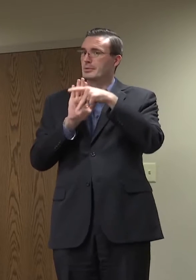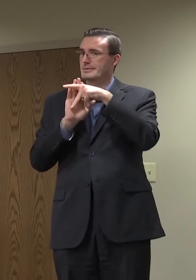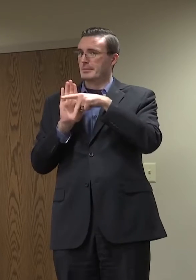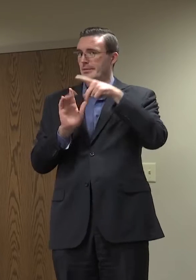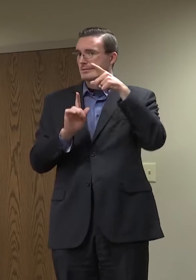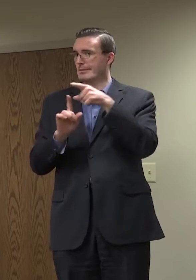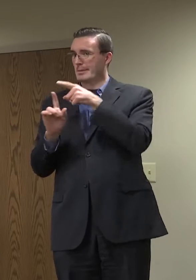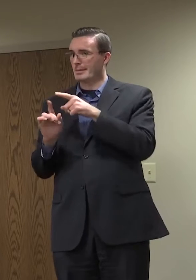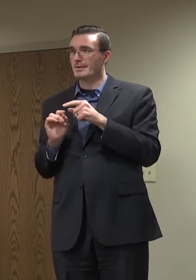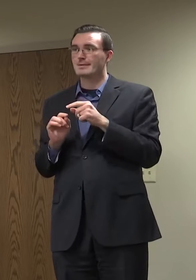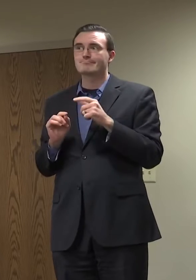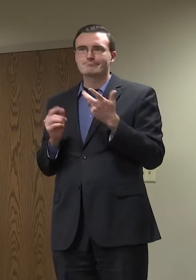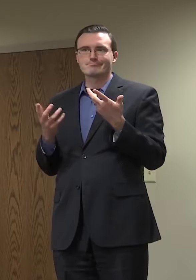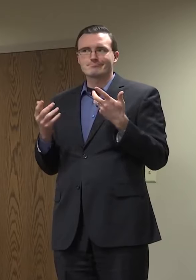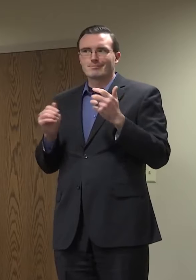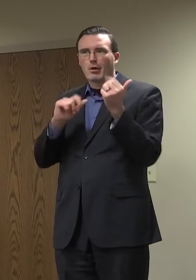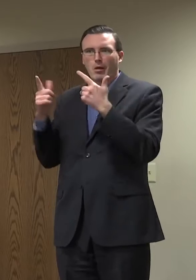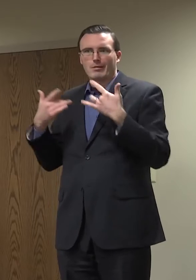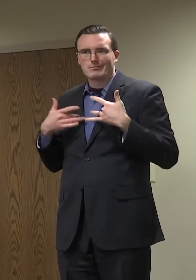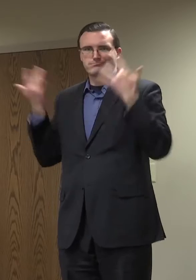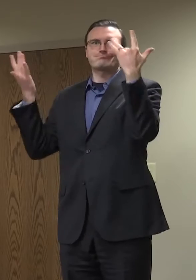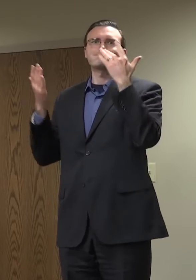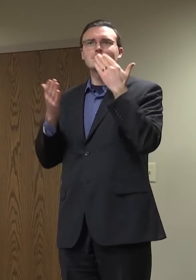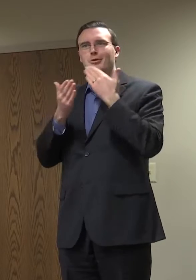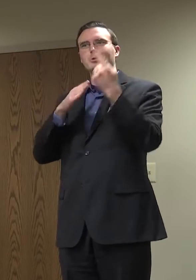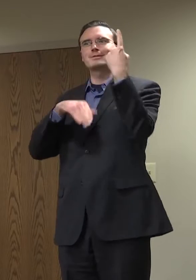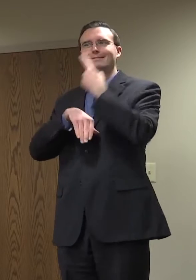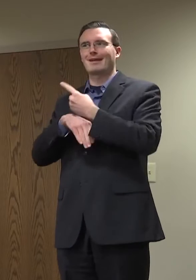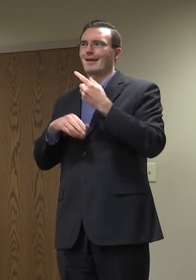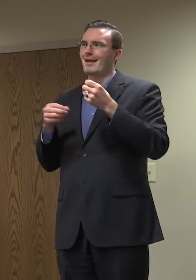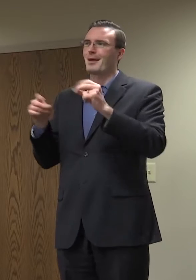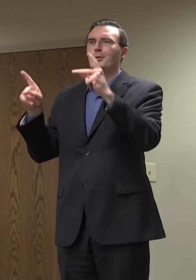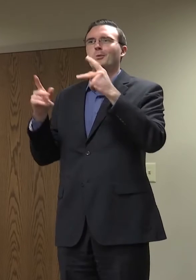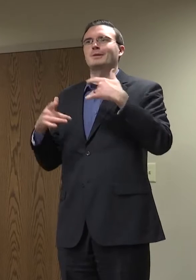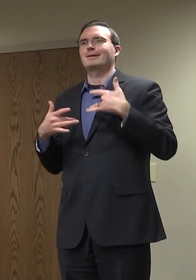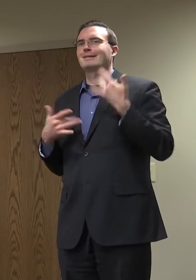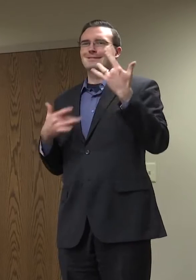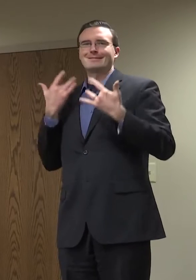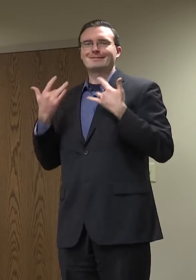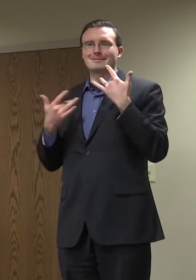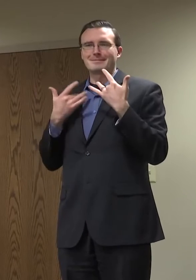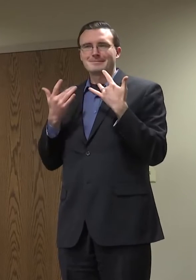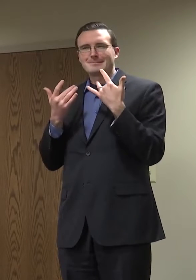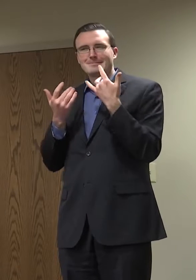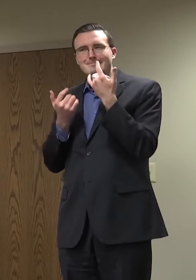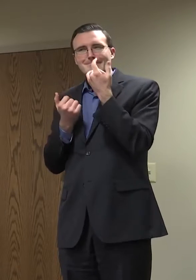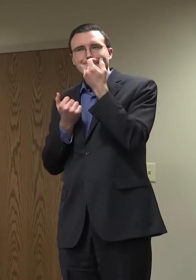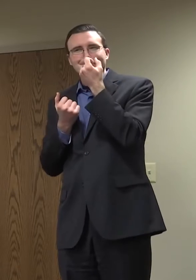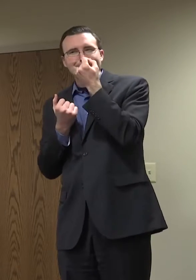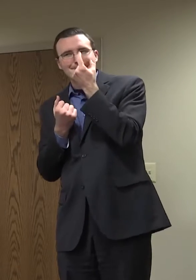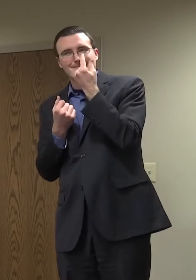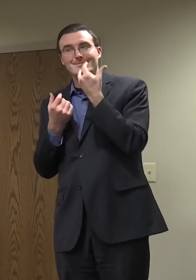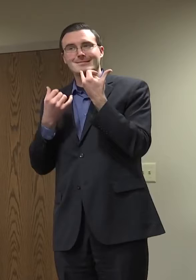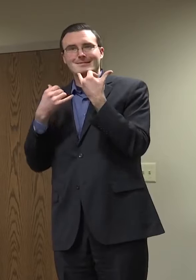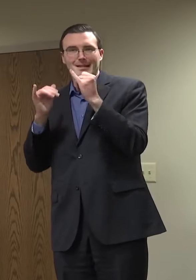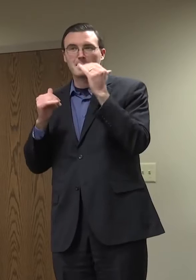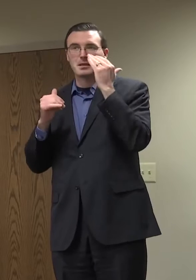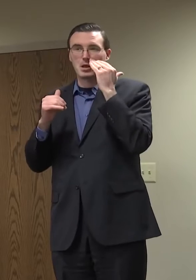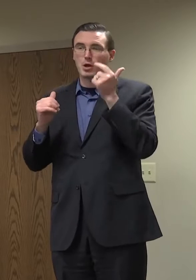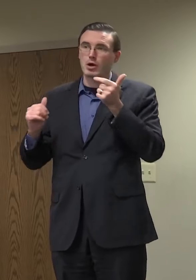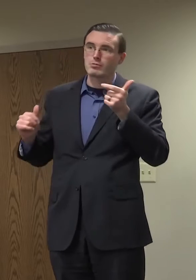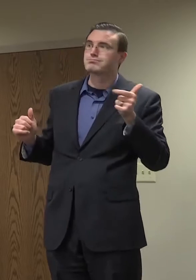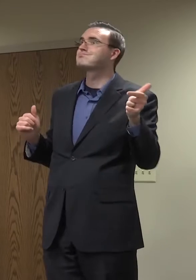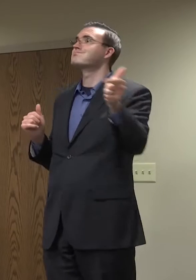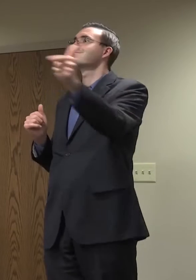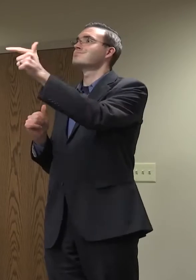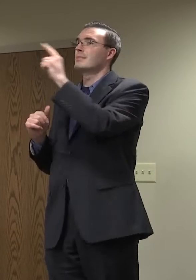is a great day and opportunity, but it's going to be a long process to get everyone vaccinated.